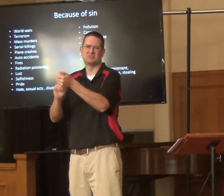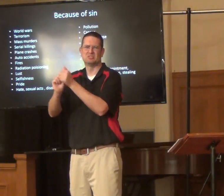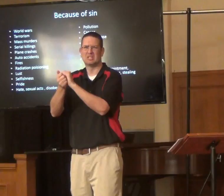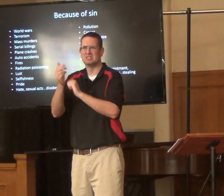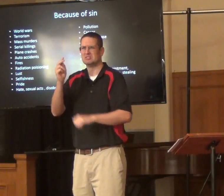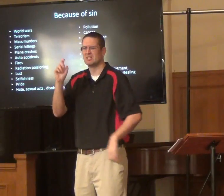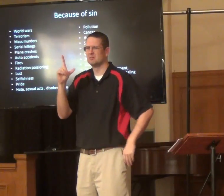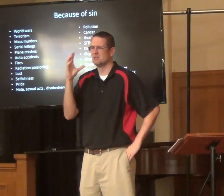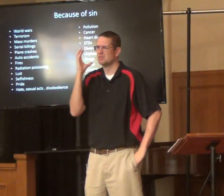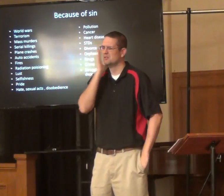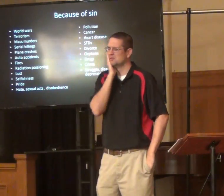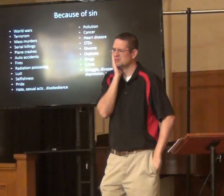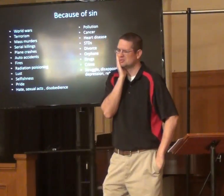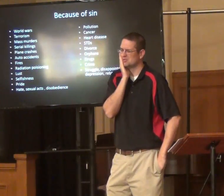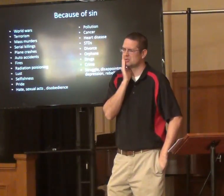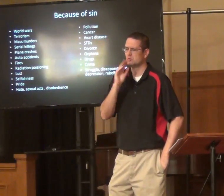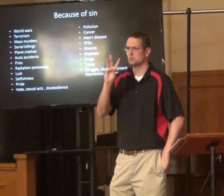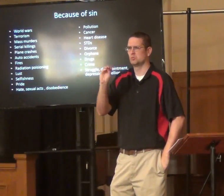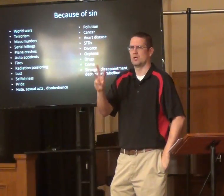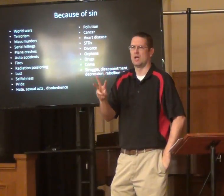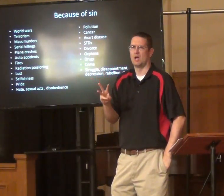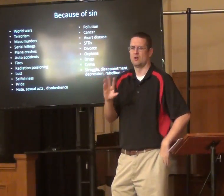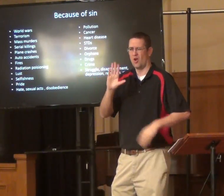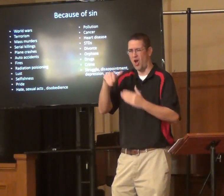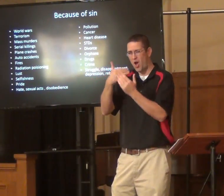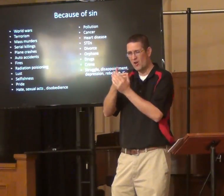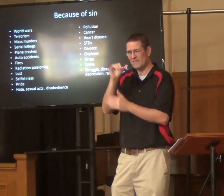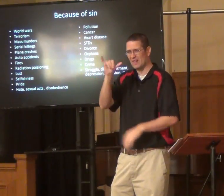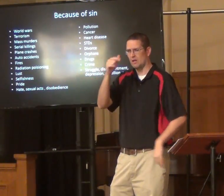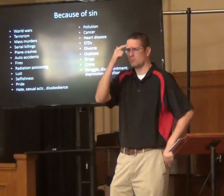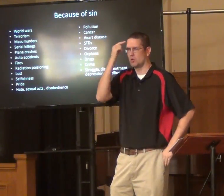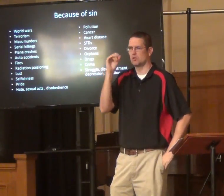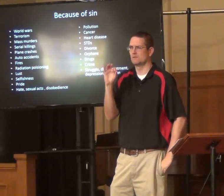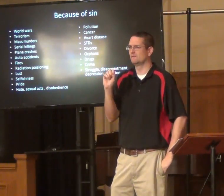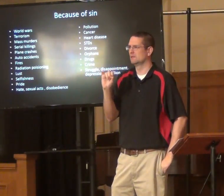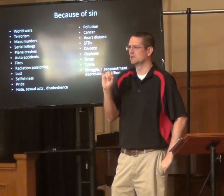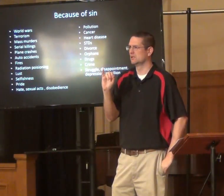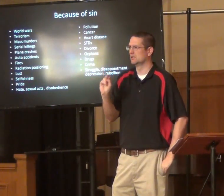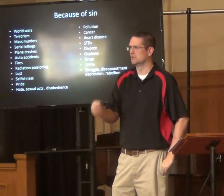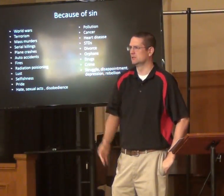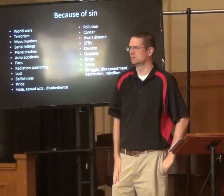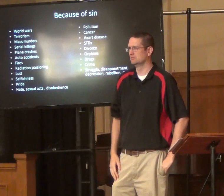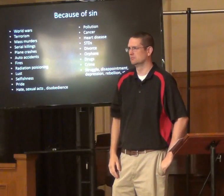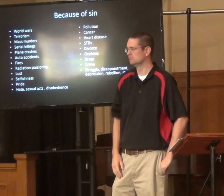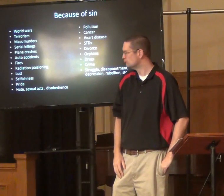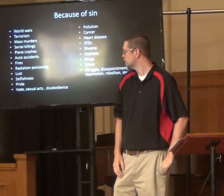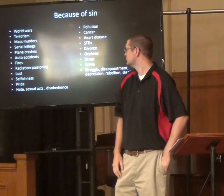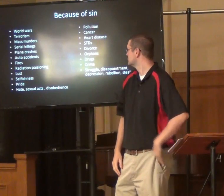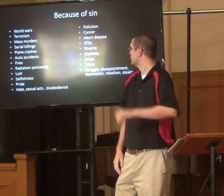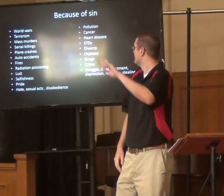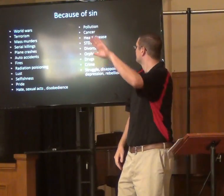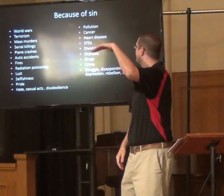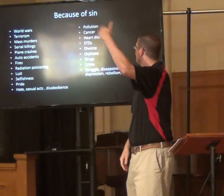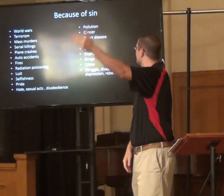I had to turn it off and change the channel. Wow, all of that because of